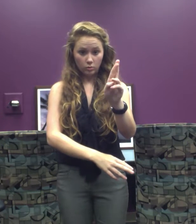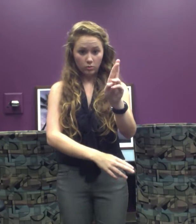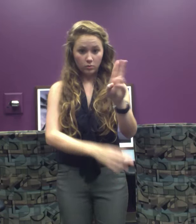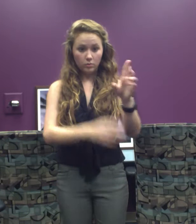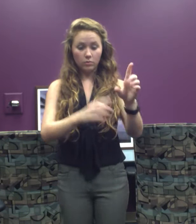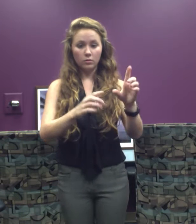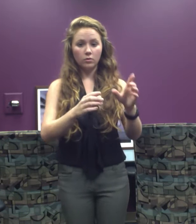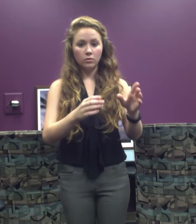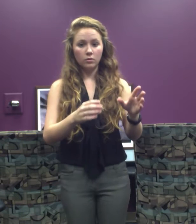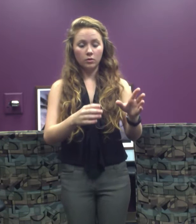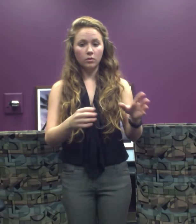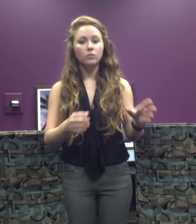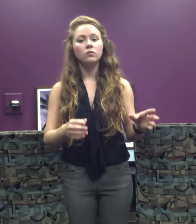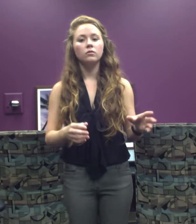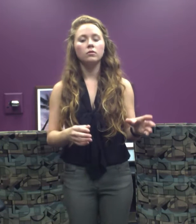and lighter in color.